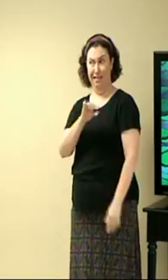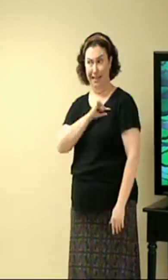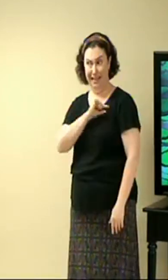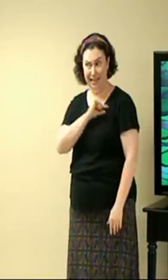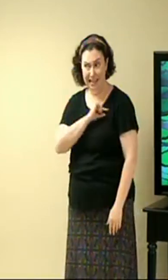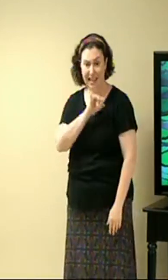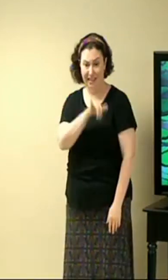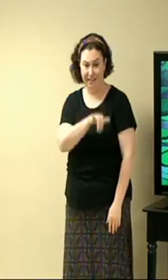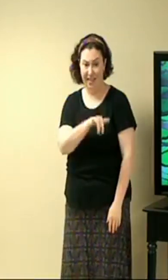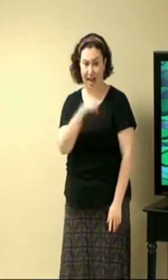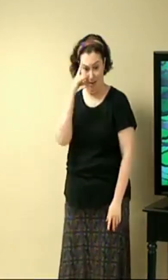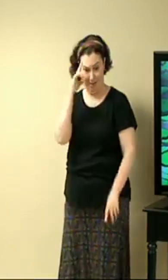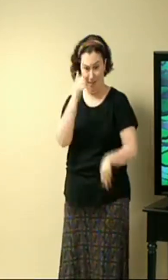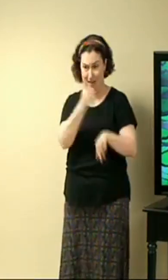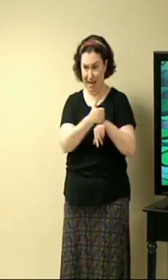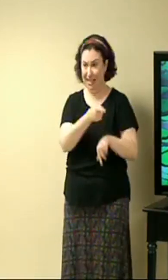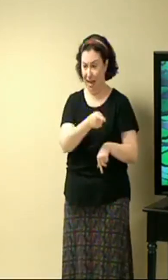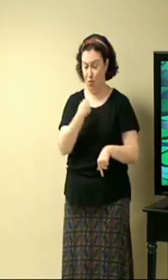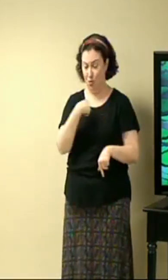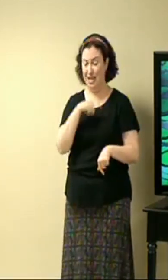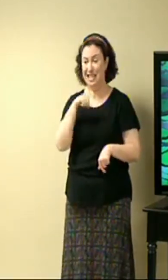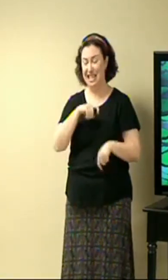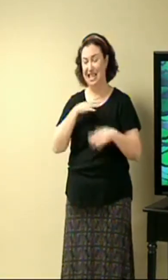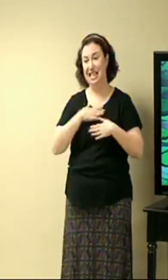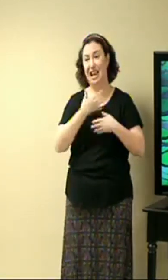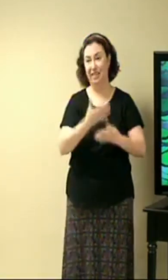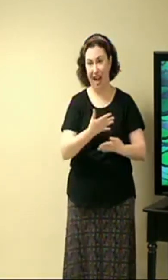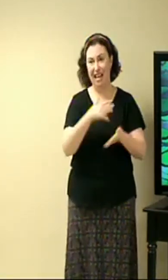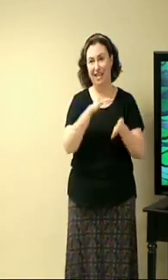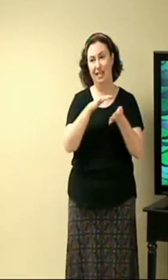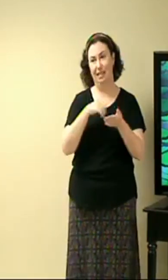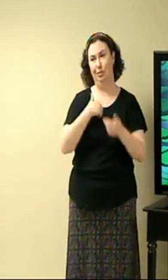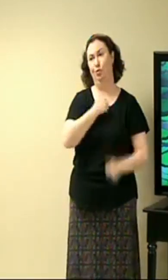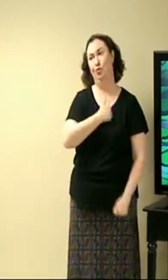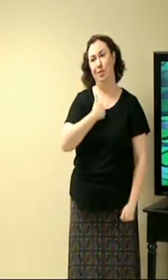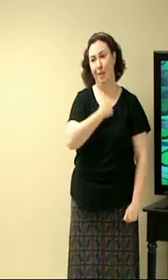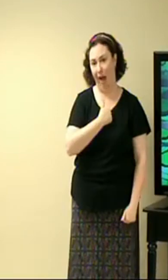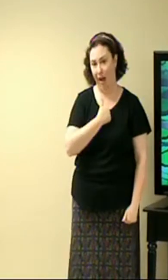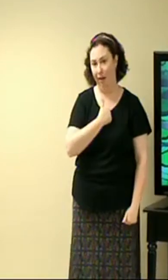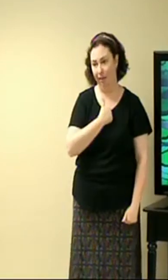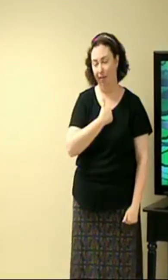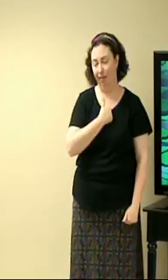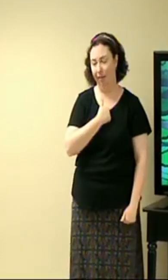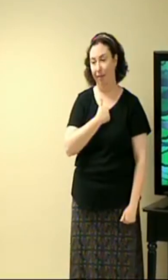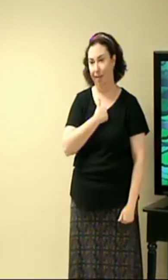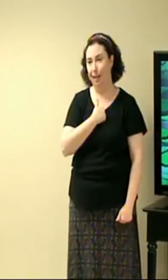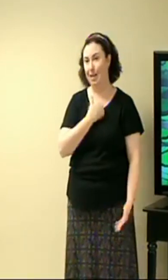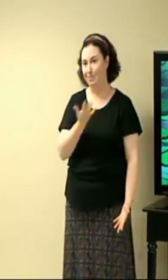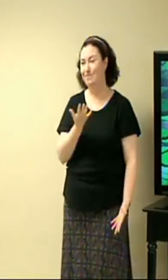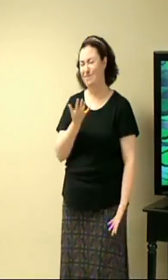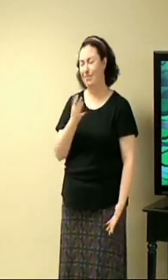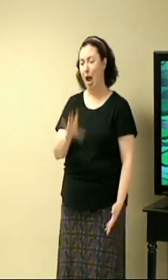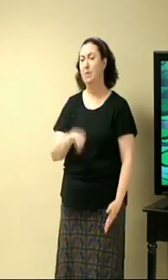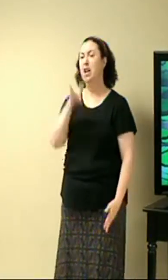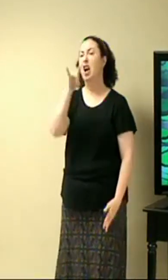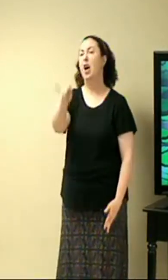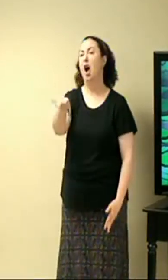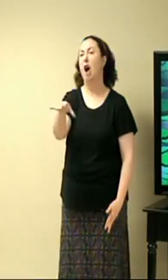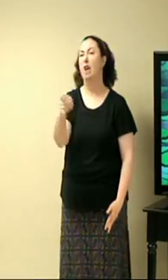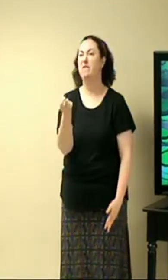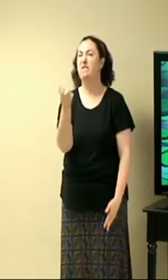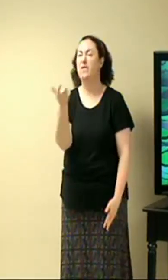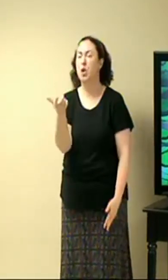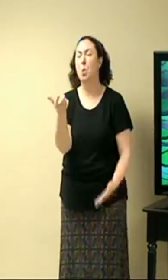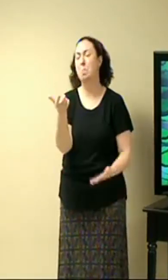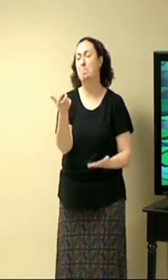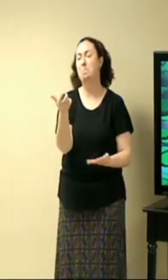sin, and we need to repent of it. And in case you still think you're not guilty, let me just give you a few just common symptoms of